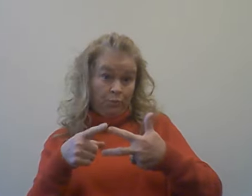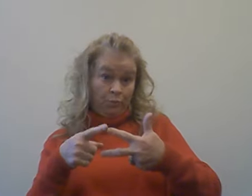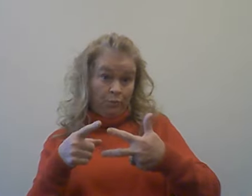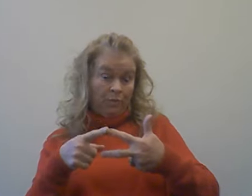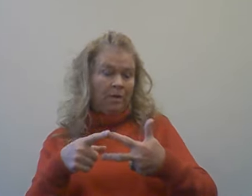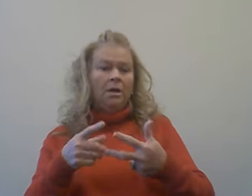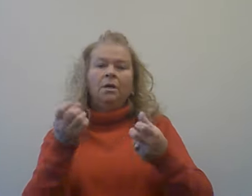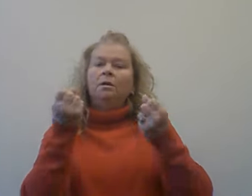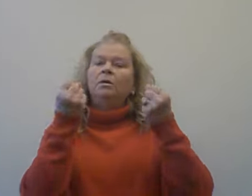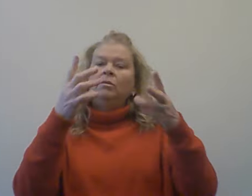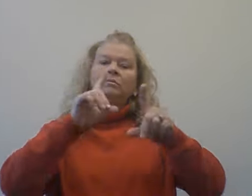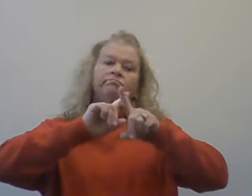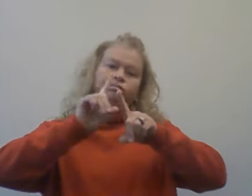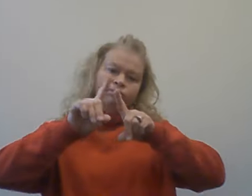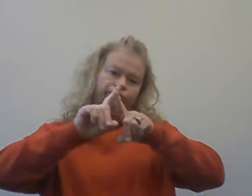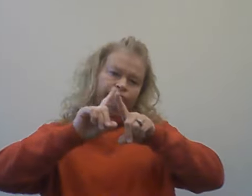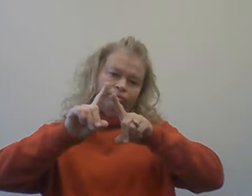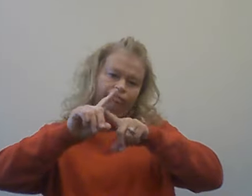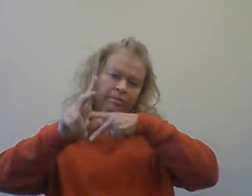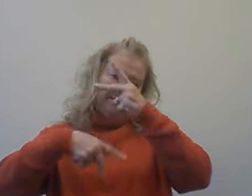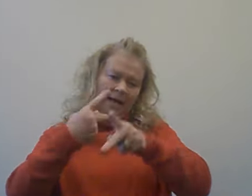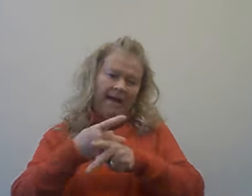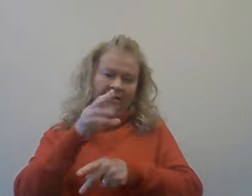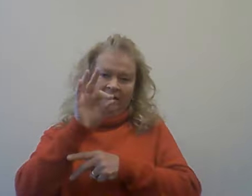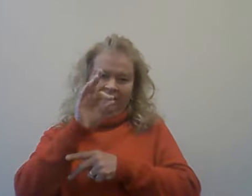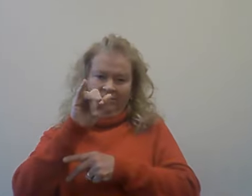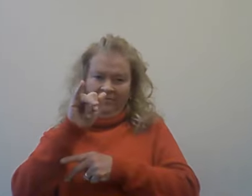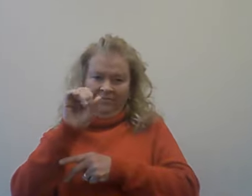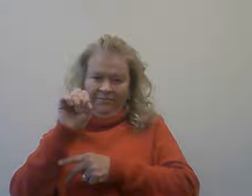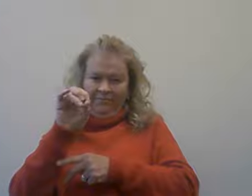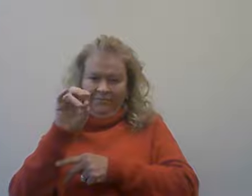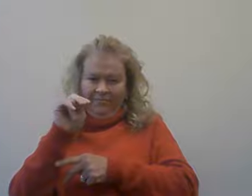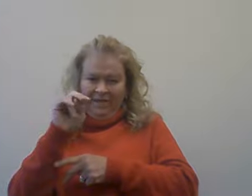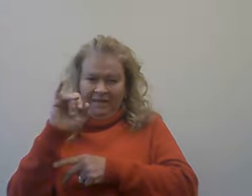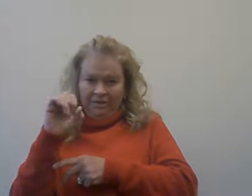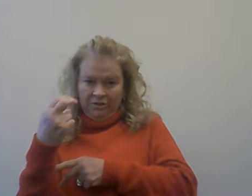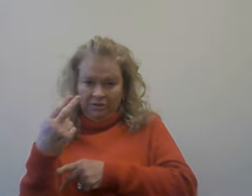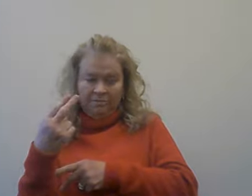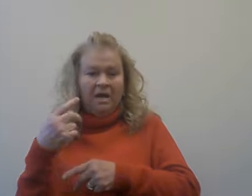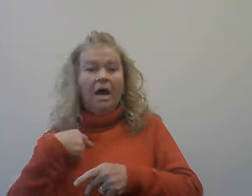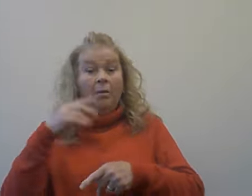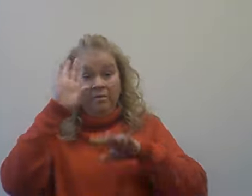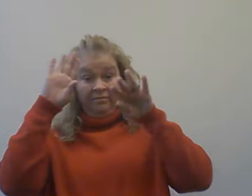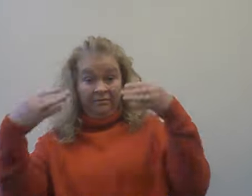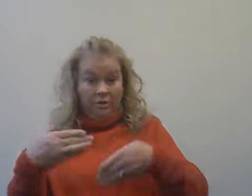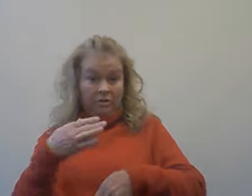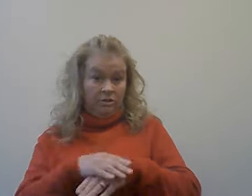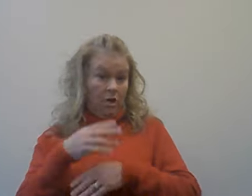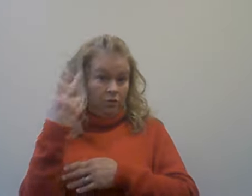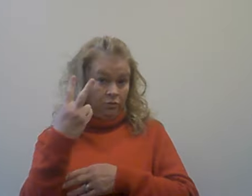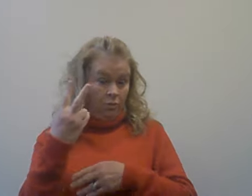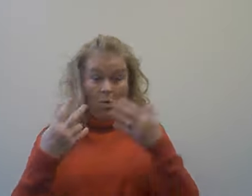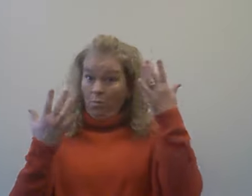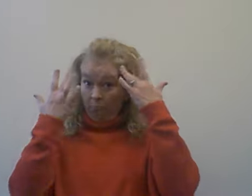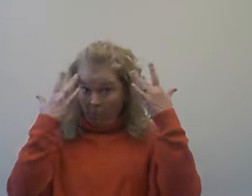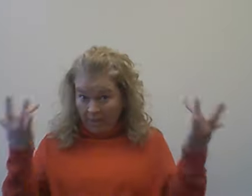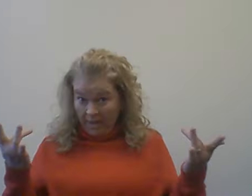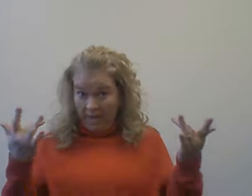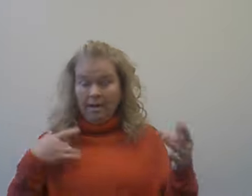possibly cover, so instead of hitting everything, which I couldn't do, I'm going to focus on two types of finish, and these are what I use 99% of the time. And